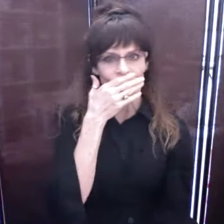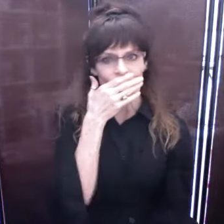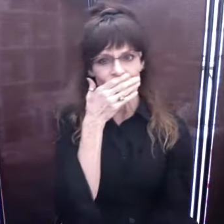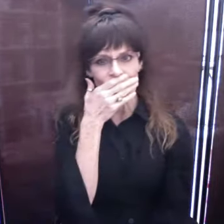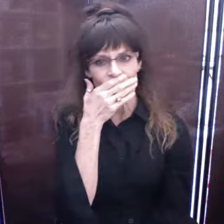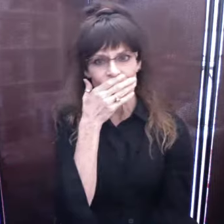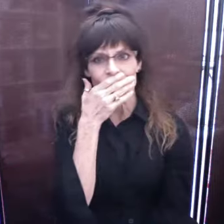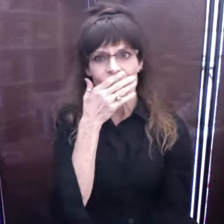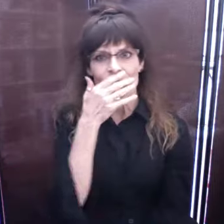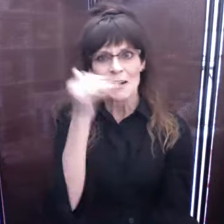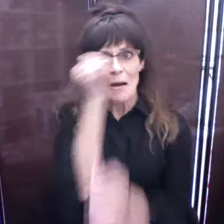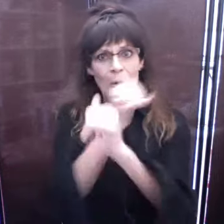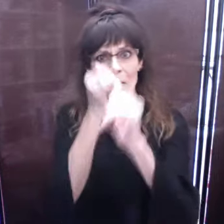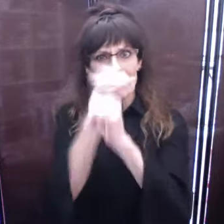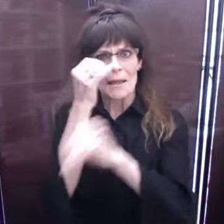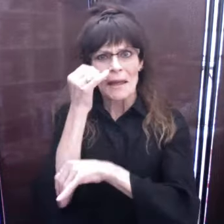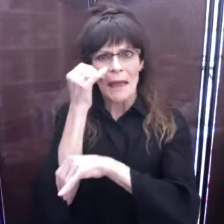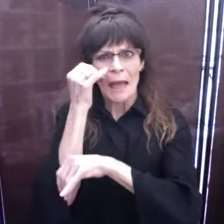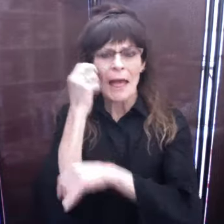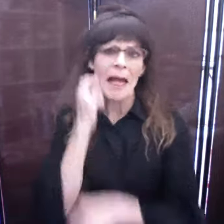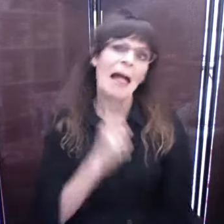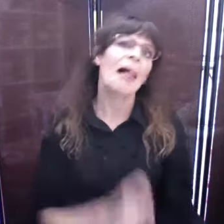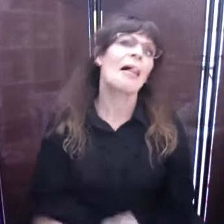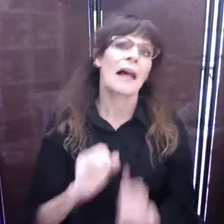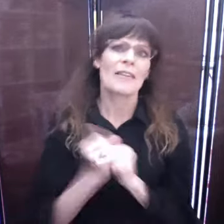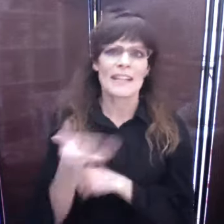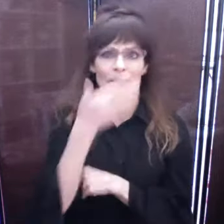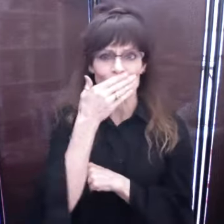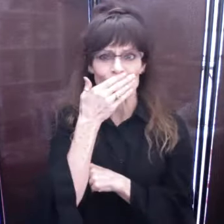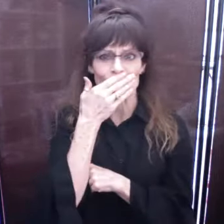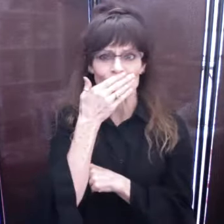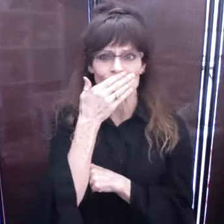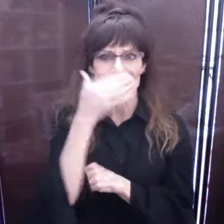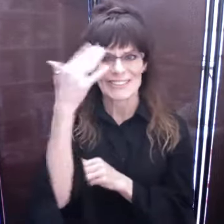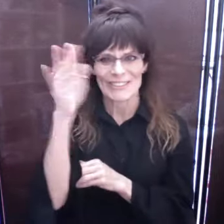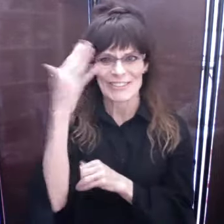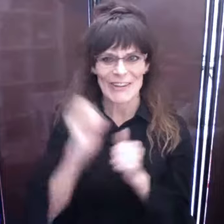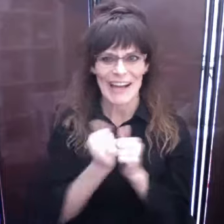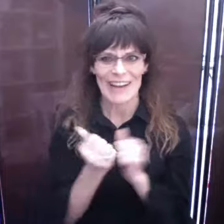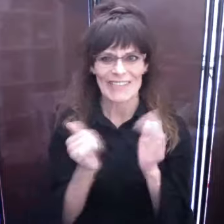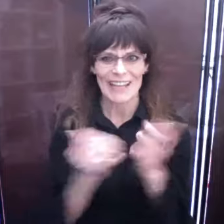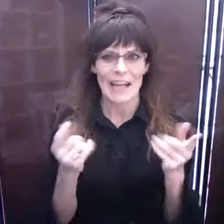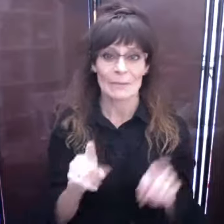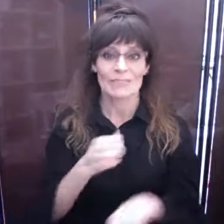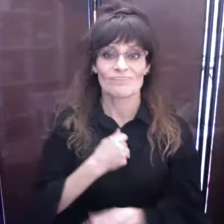Holy hell, how did I get muted? I don't know how that happened, you guys. Can you hear me